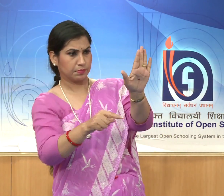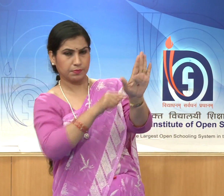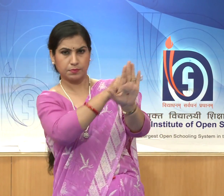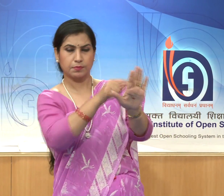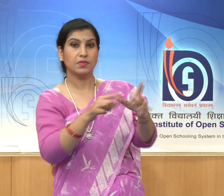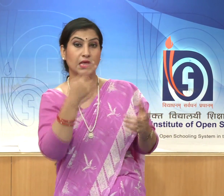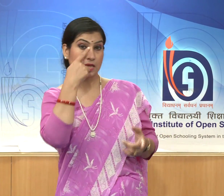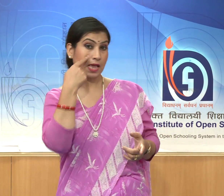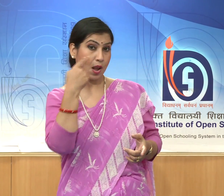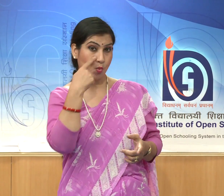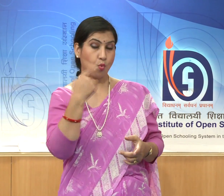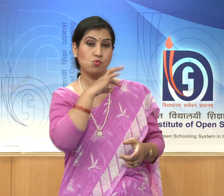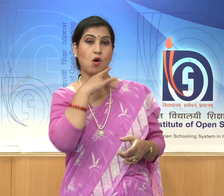with yellow color.